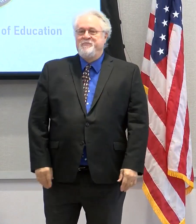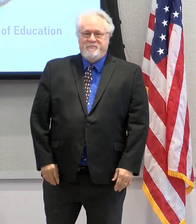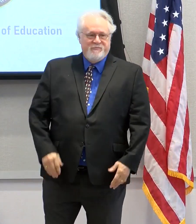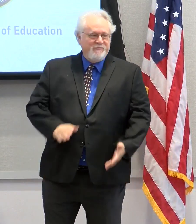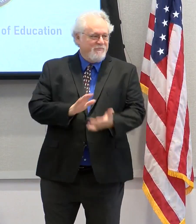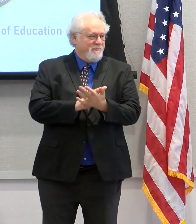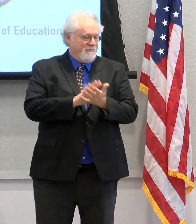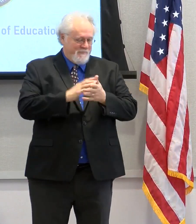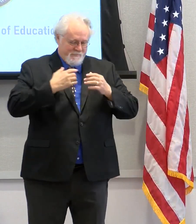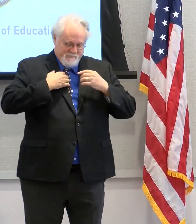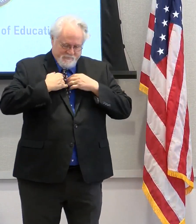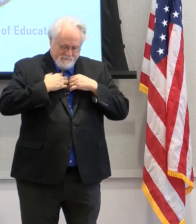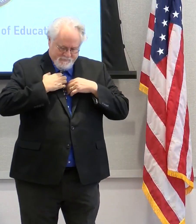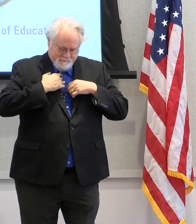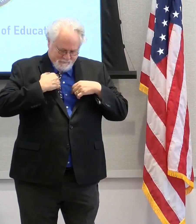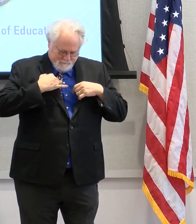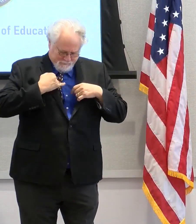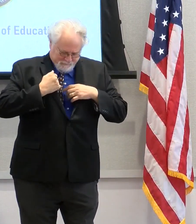Thank you.